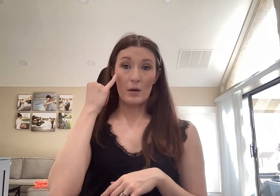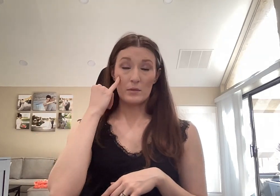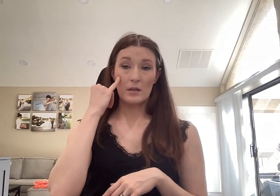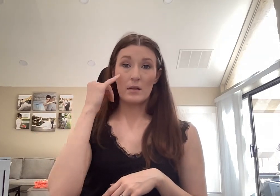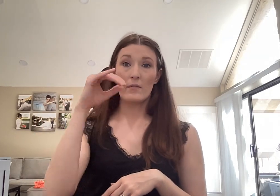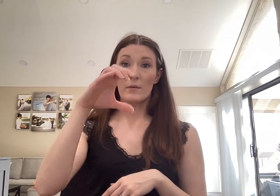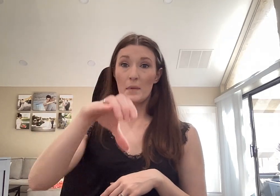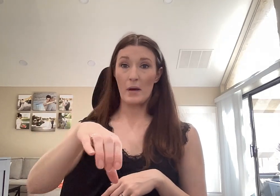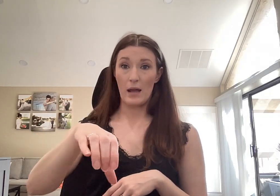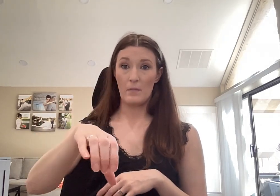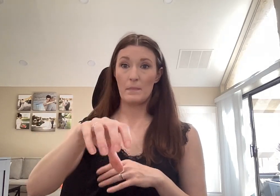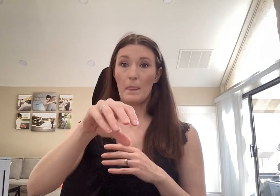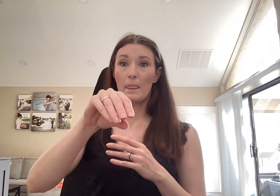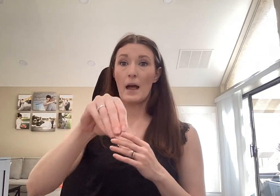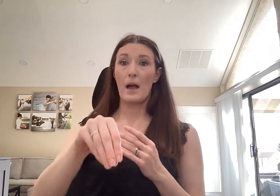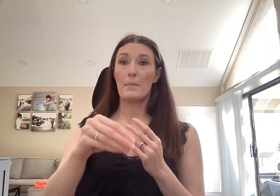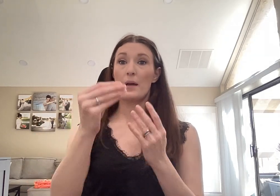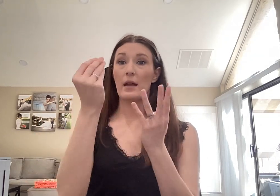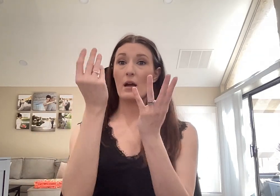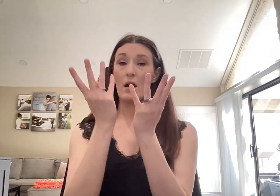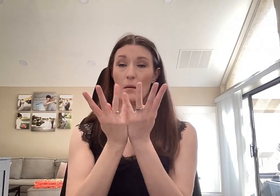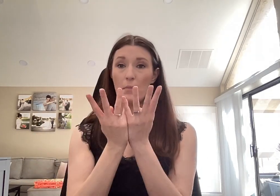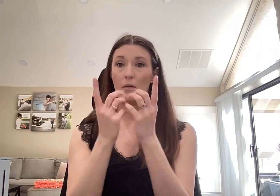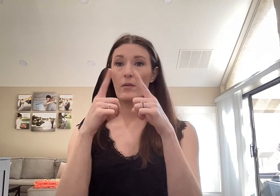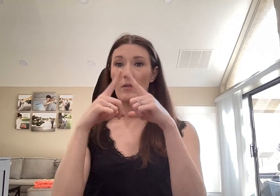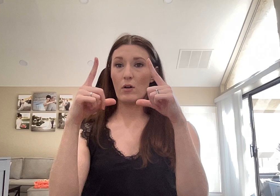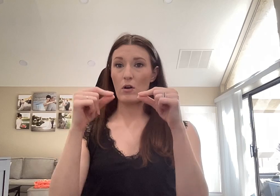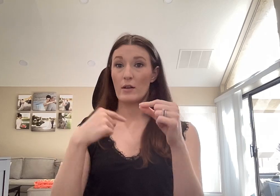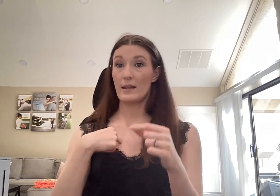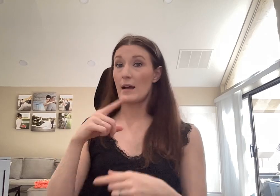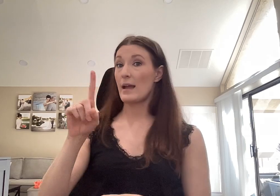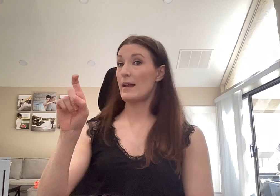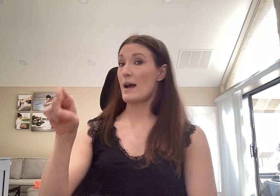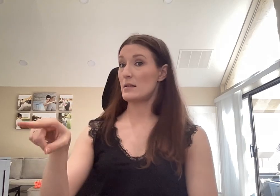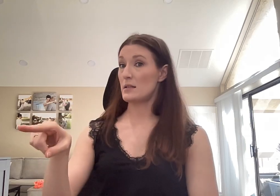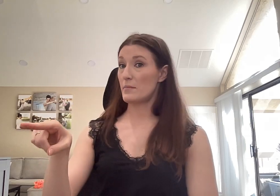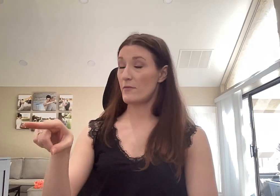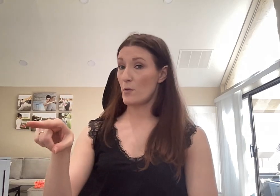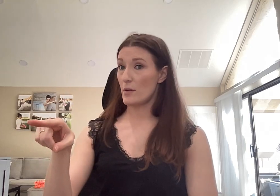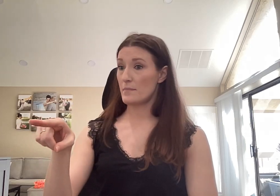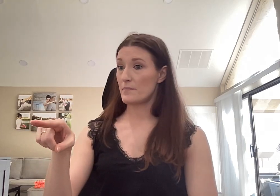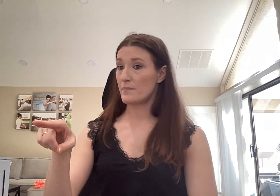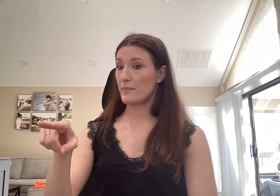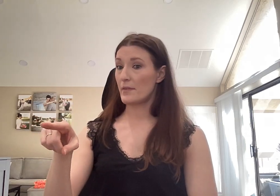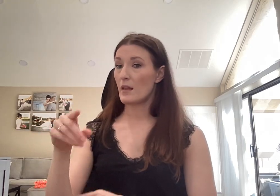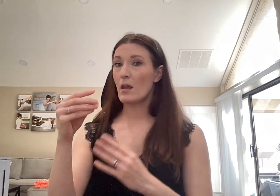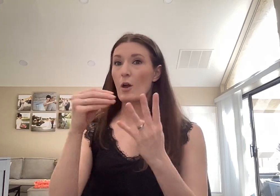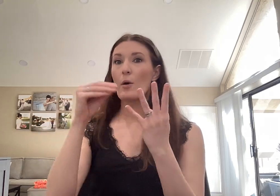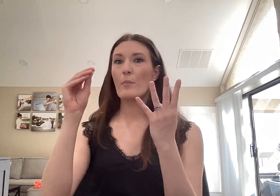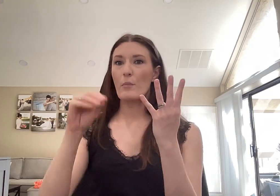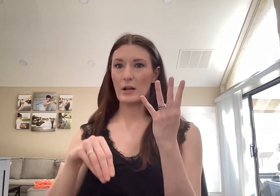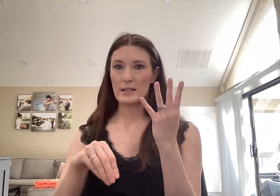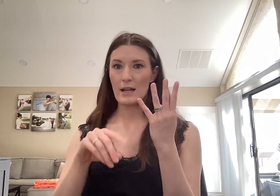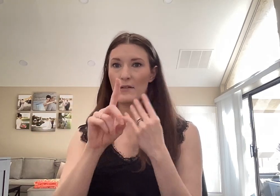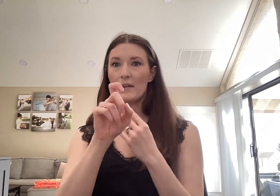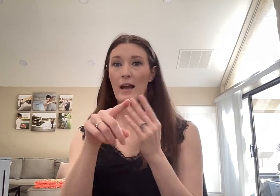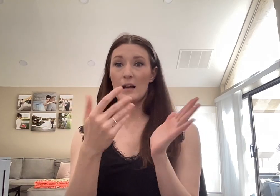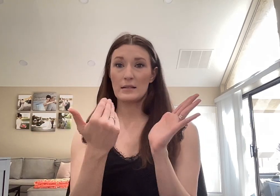suppose from the pile, I pick up the card that I had asked them for, put it down, ask